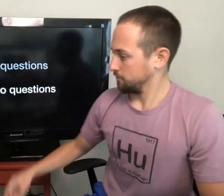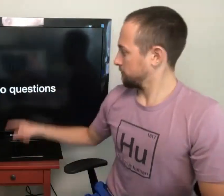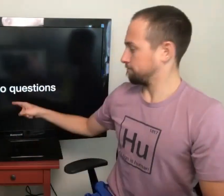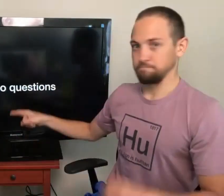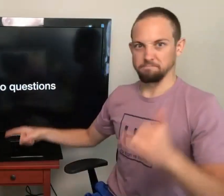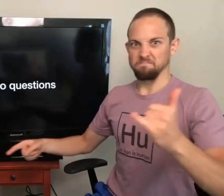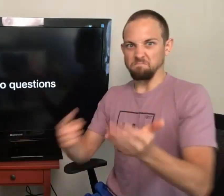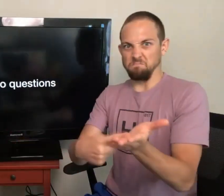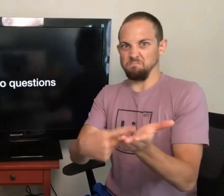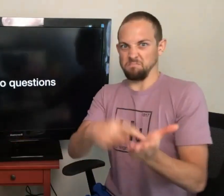topic, yes/no questions.